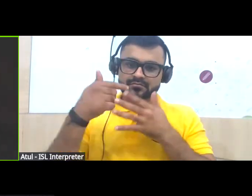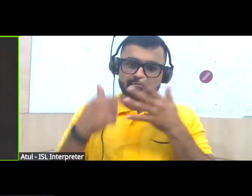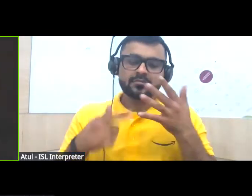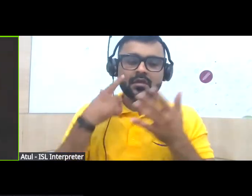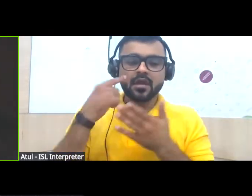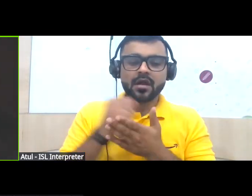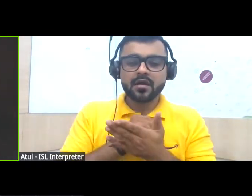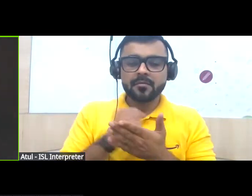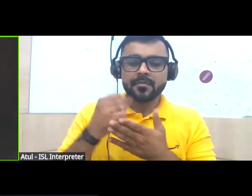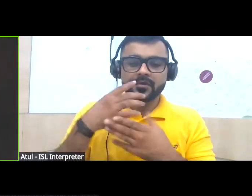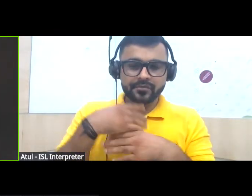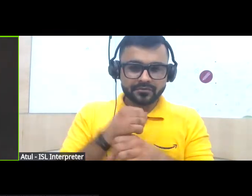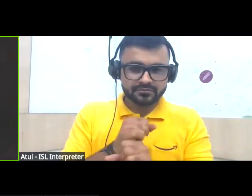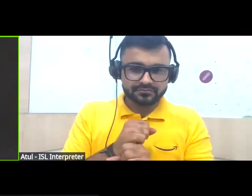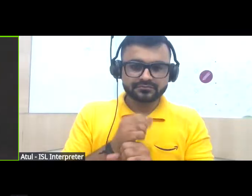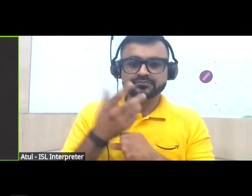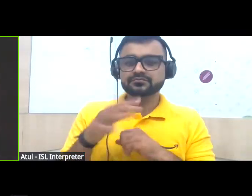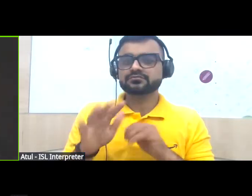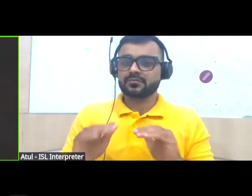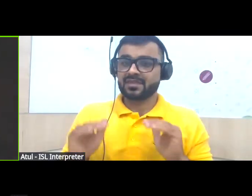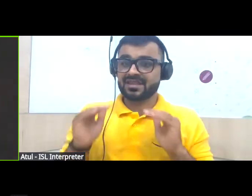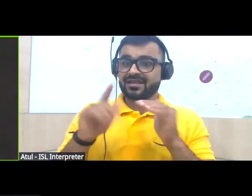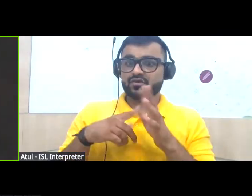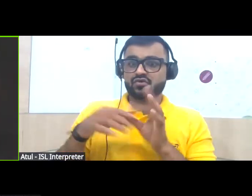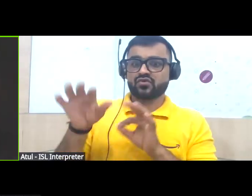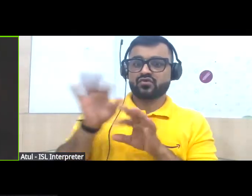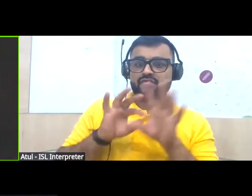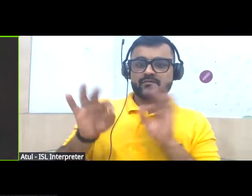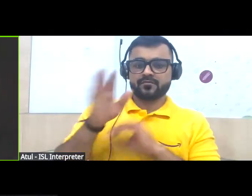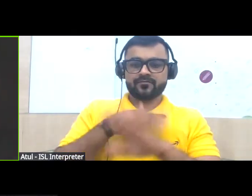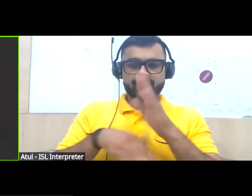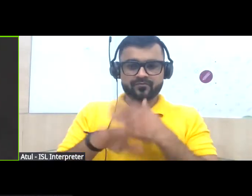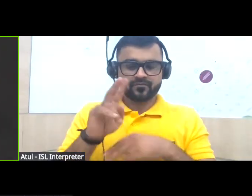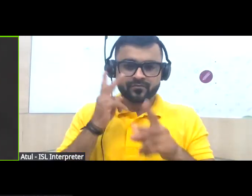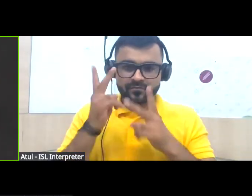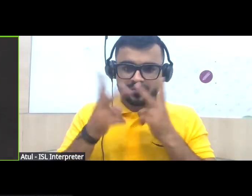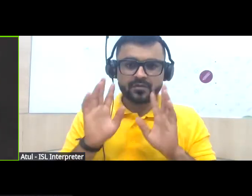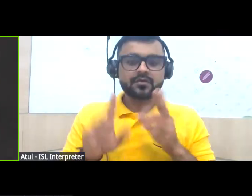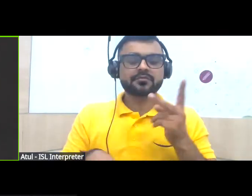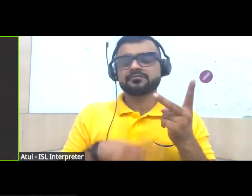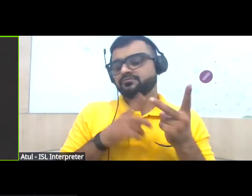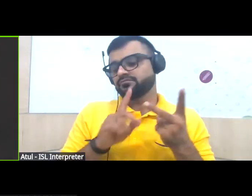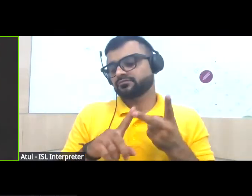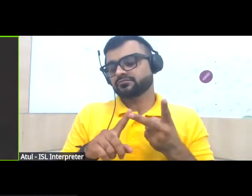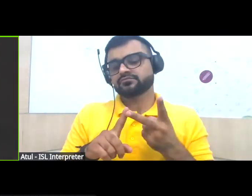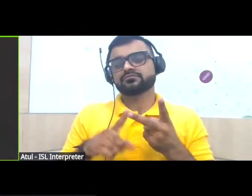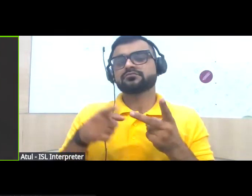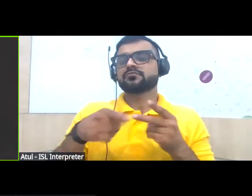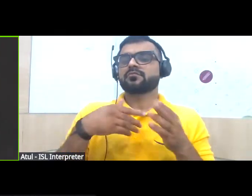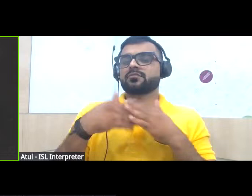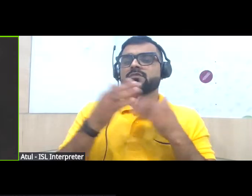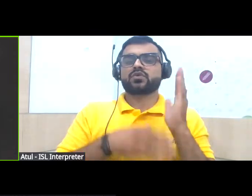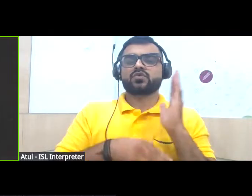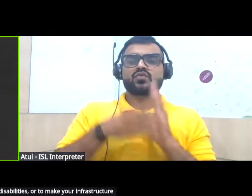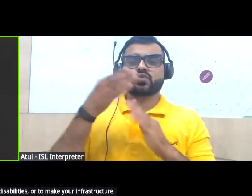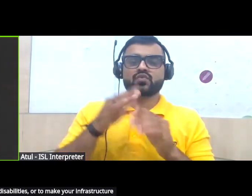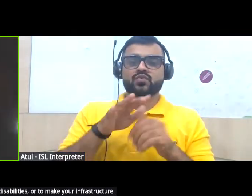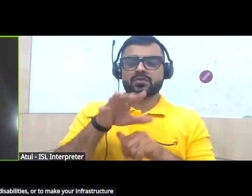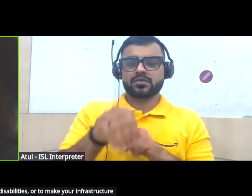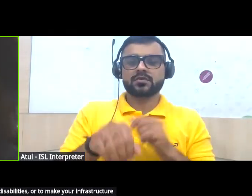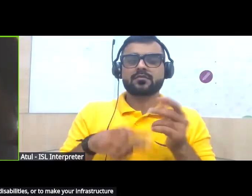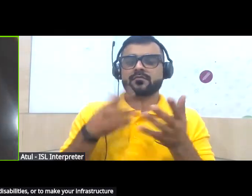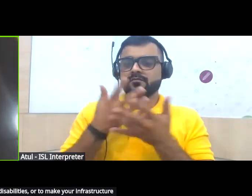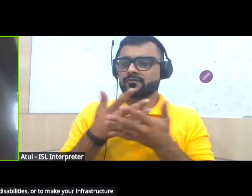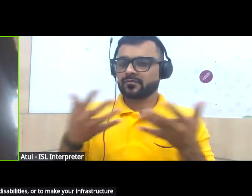practices that you made for hiring people with disabilities, or to make your infrastructure accessible, to make your products